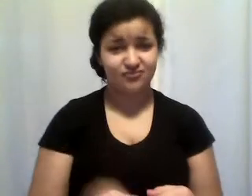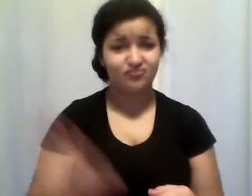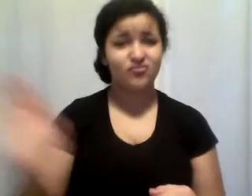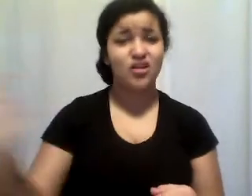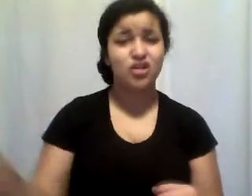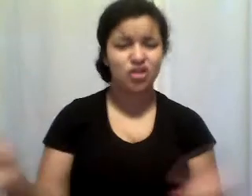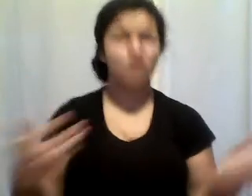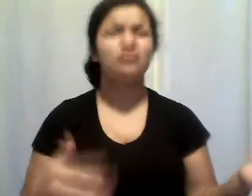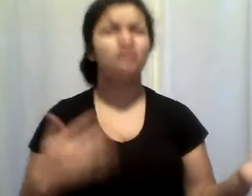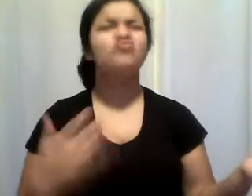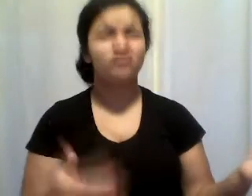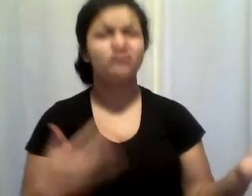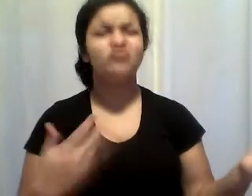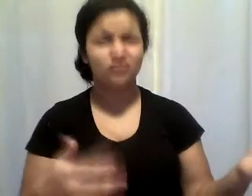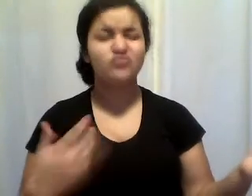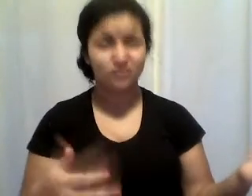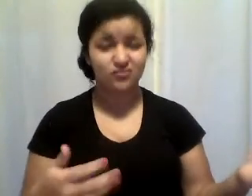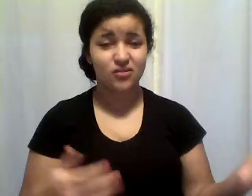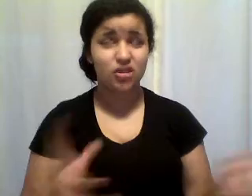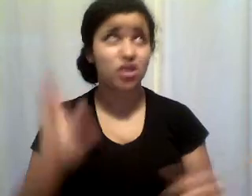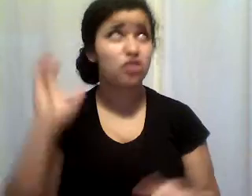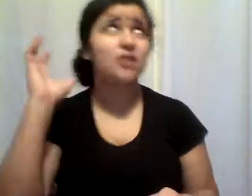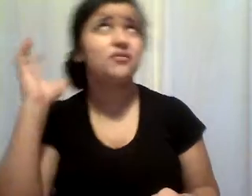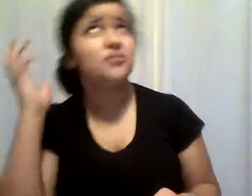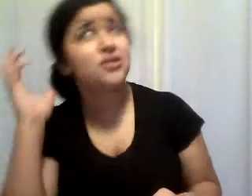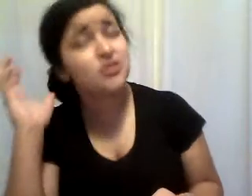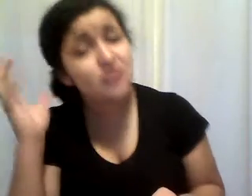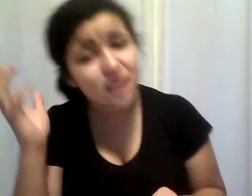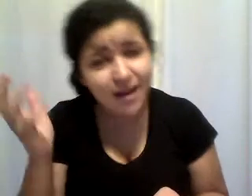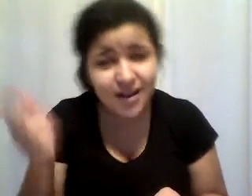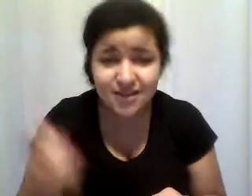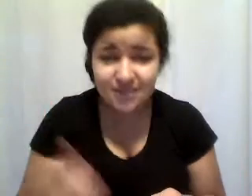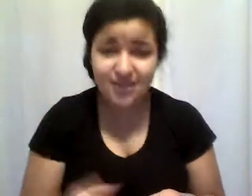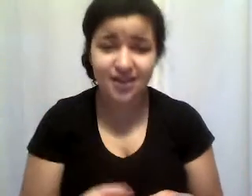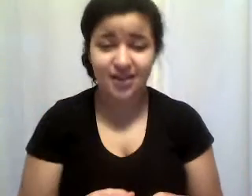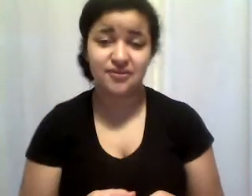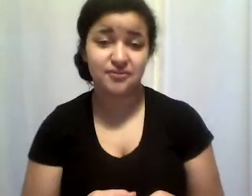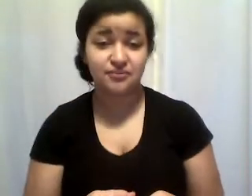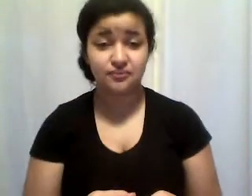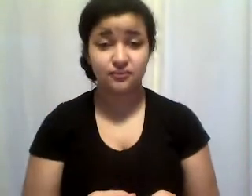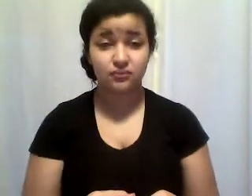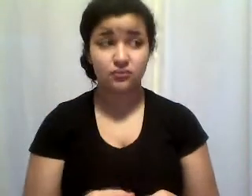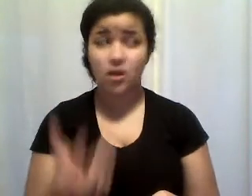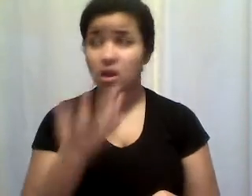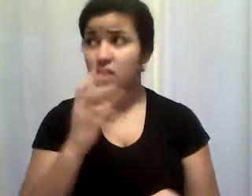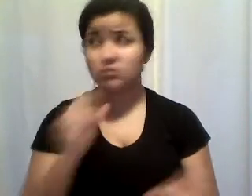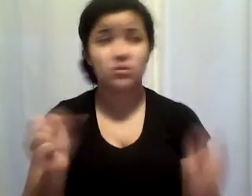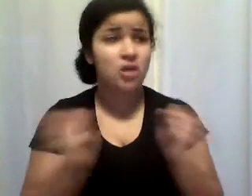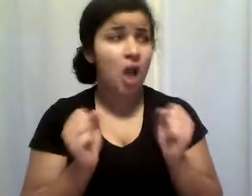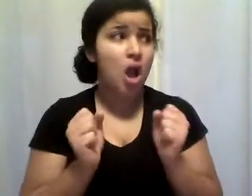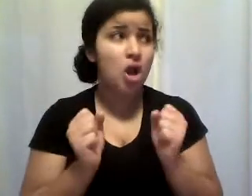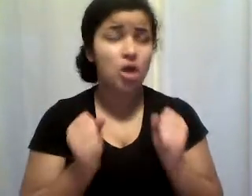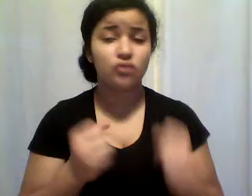She knows how to rock and roll, she drives me crazy She gives me hot, cold